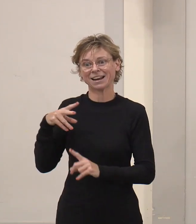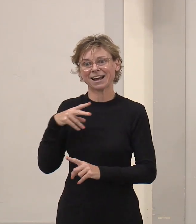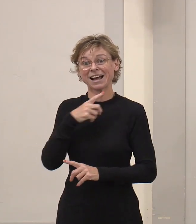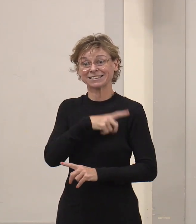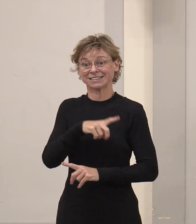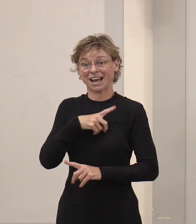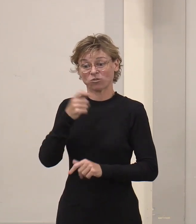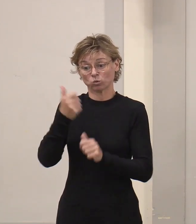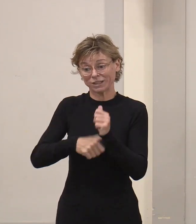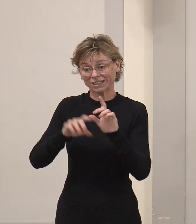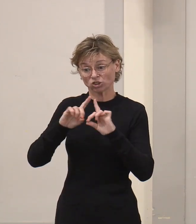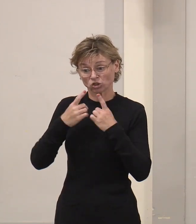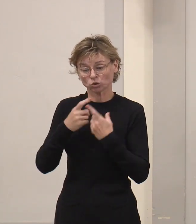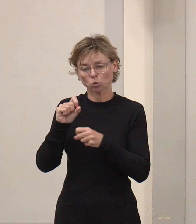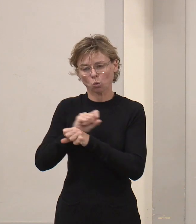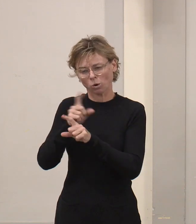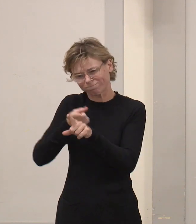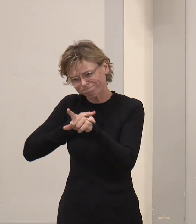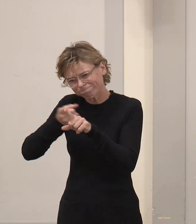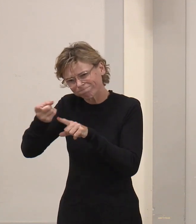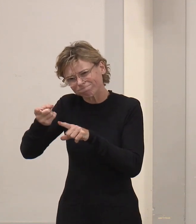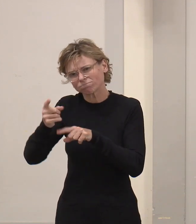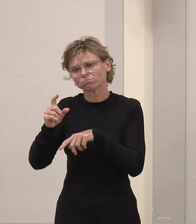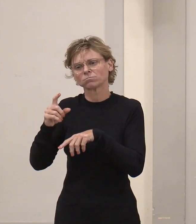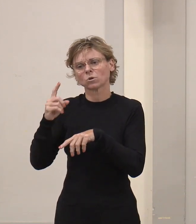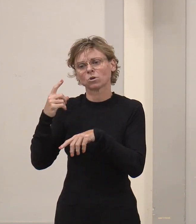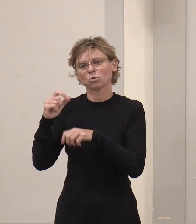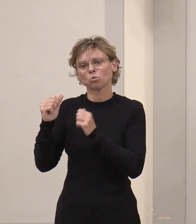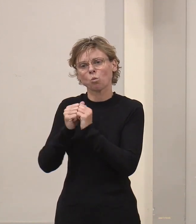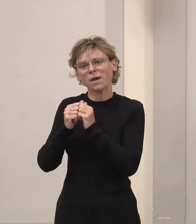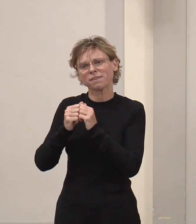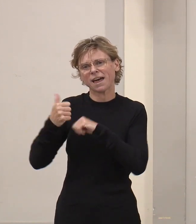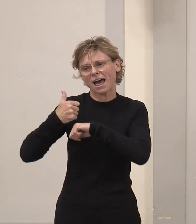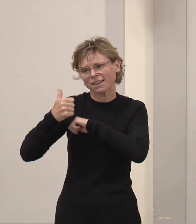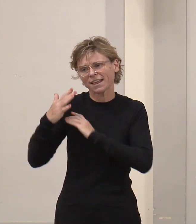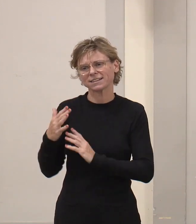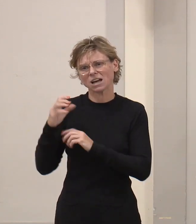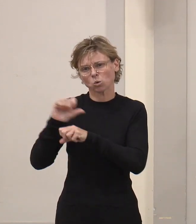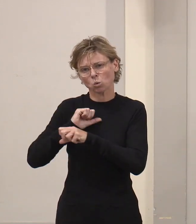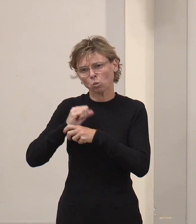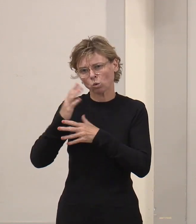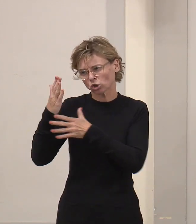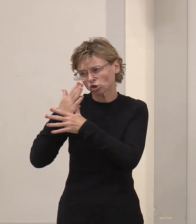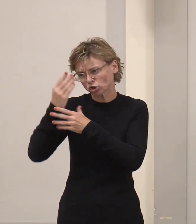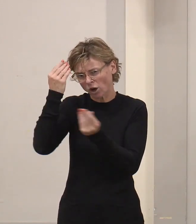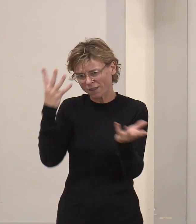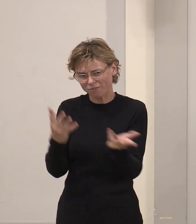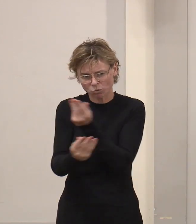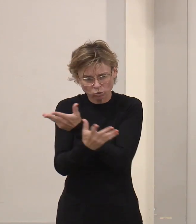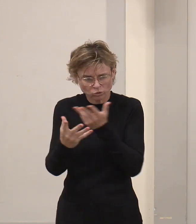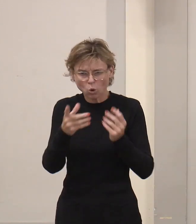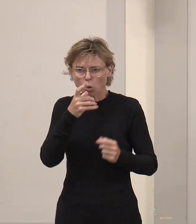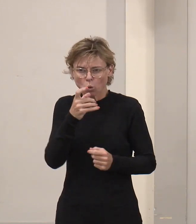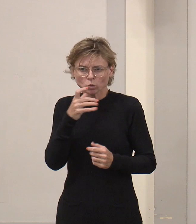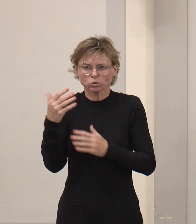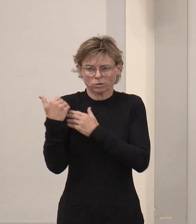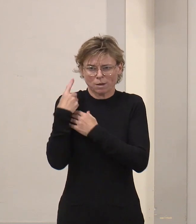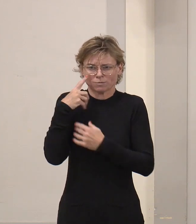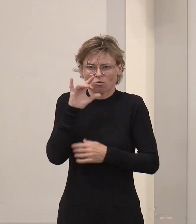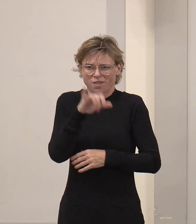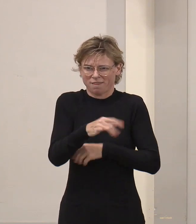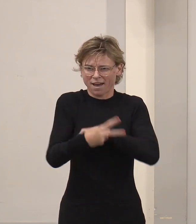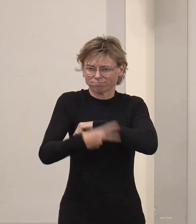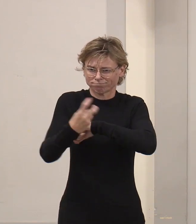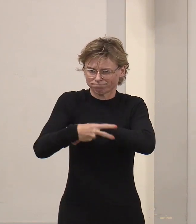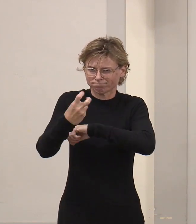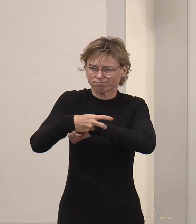exclusively, to work as a liaison with all of our partners to work and share information to help identify people responsible for it. There's